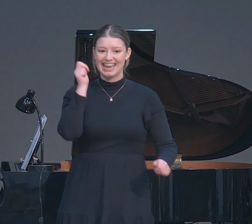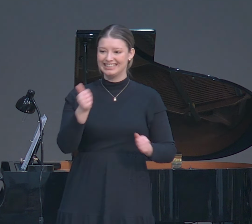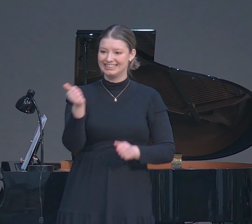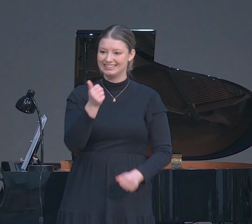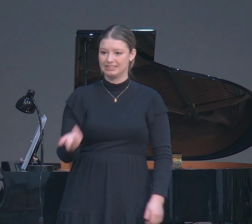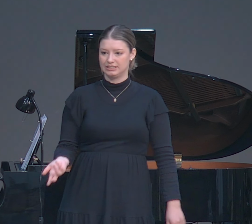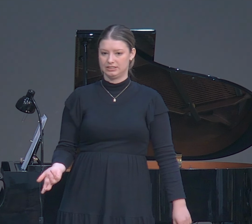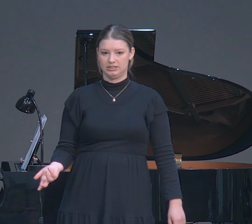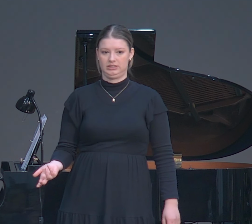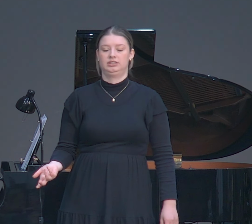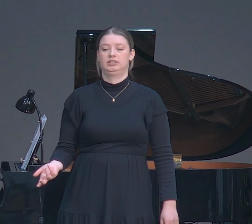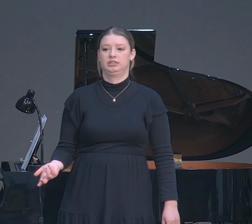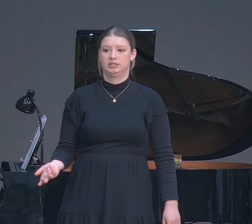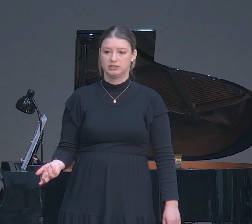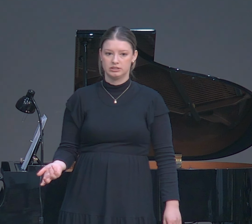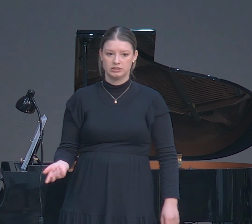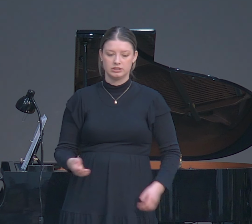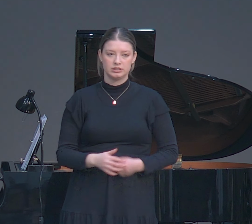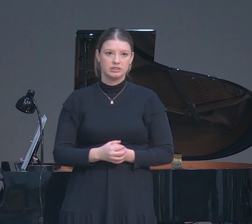power.